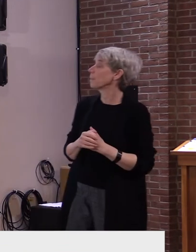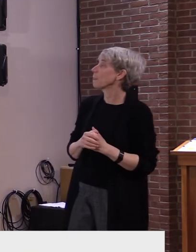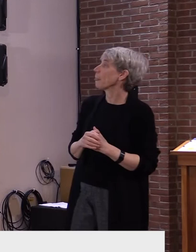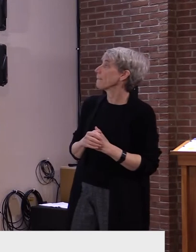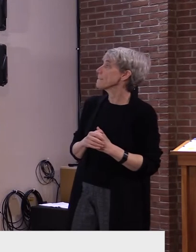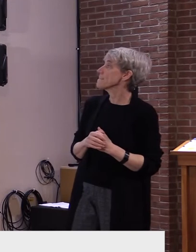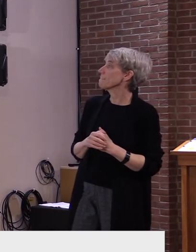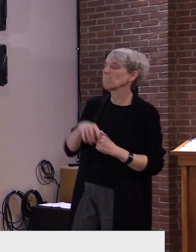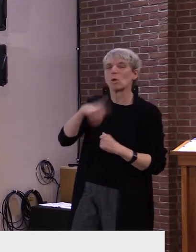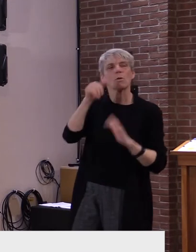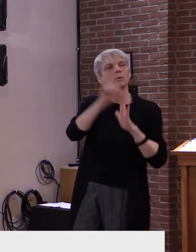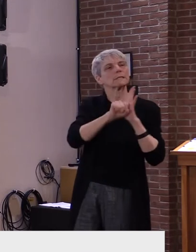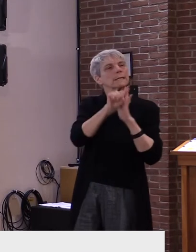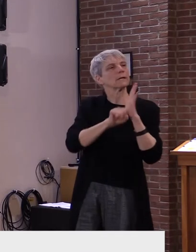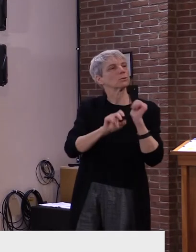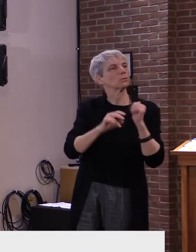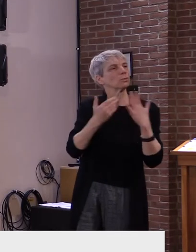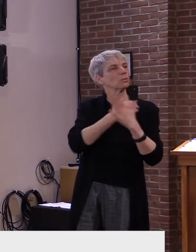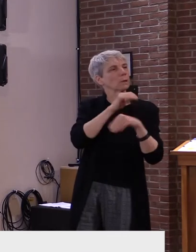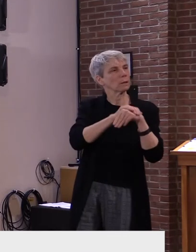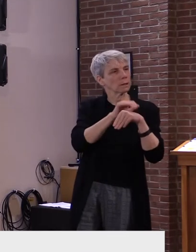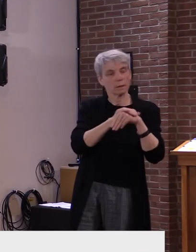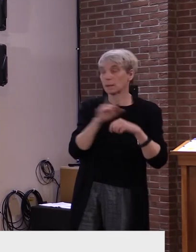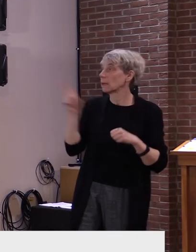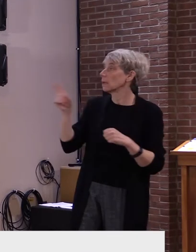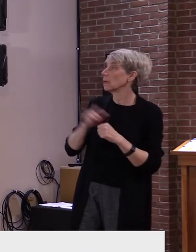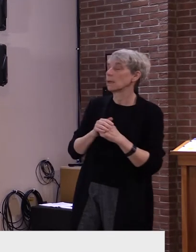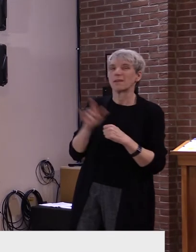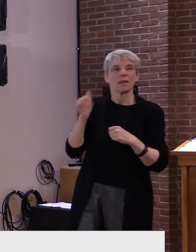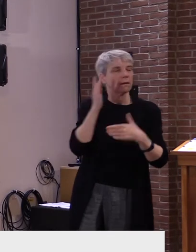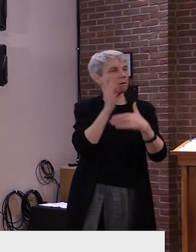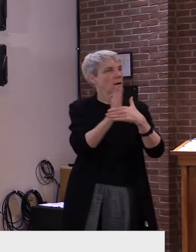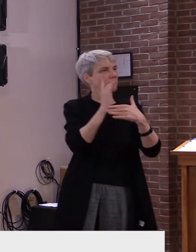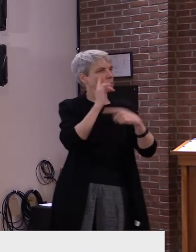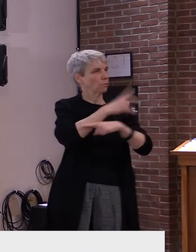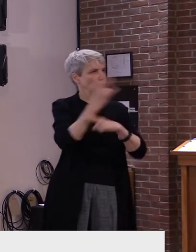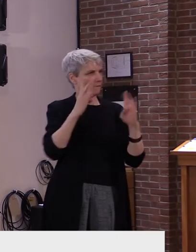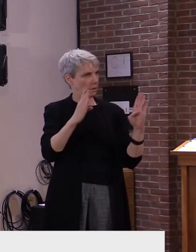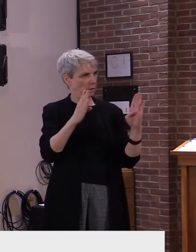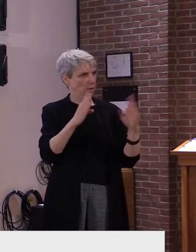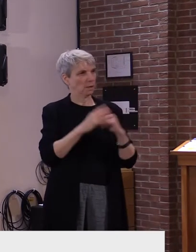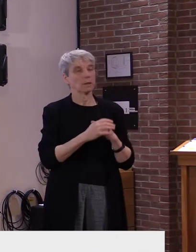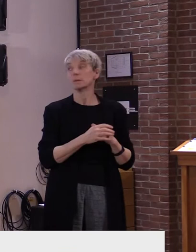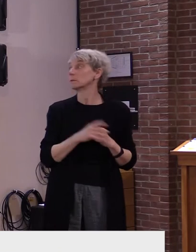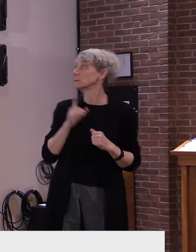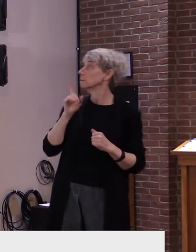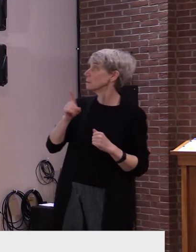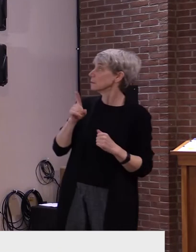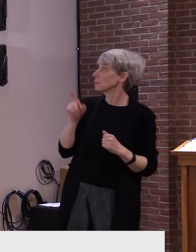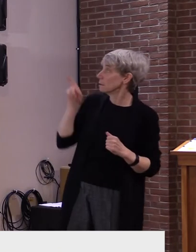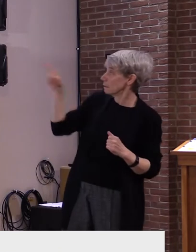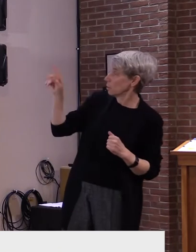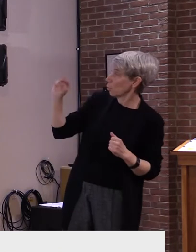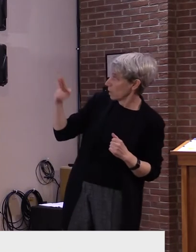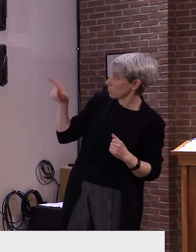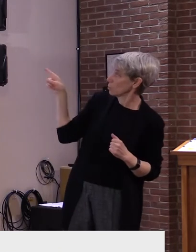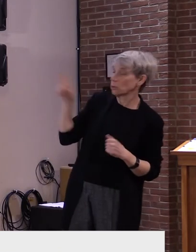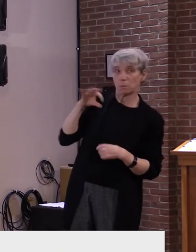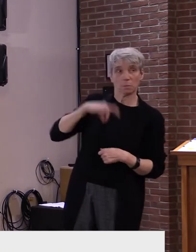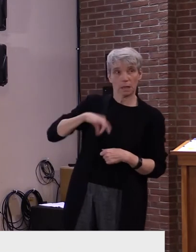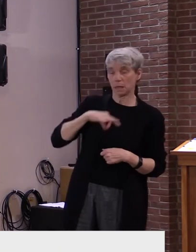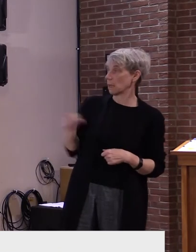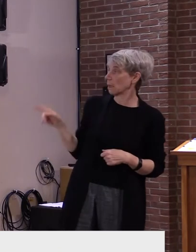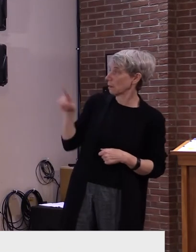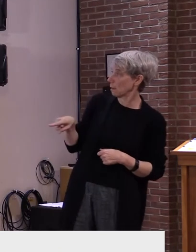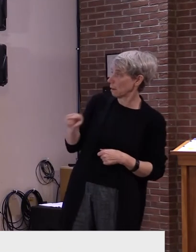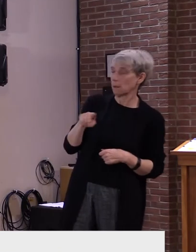seven day averages over time for the whole pandemic here for new hampshire for maine for new york and for massachusetts and you can see clearly